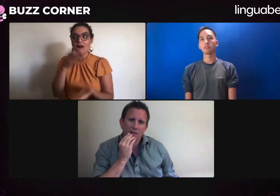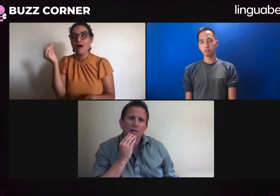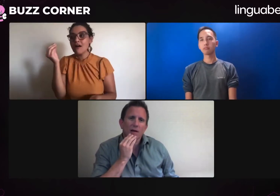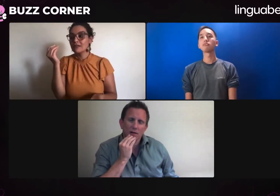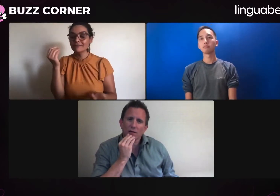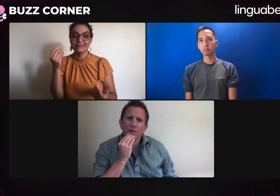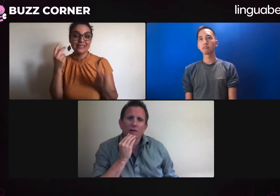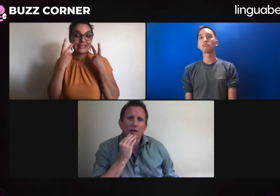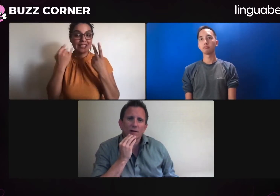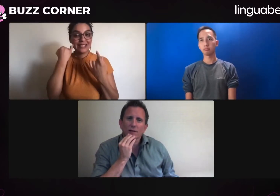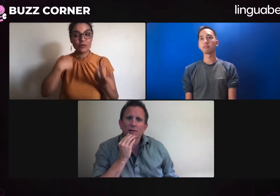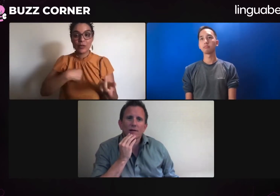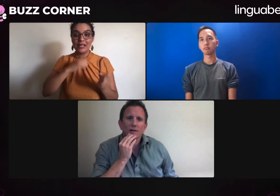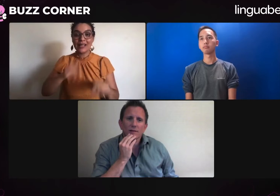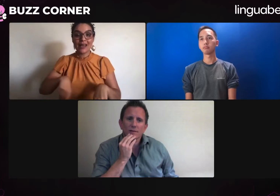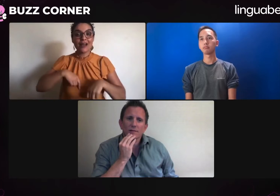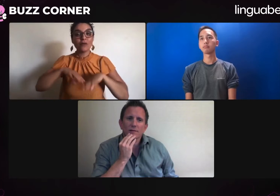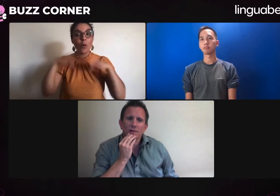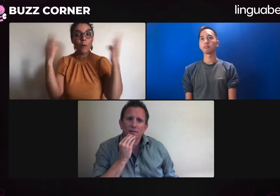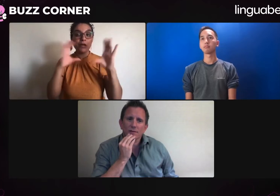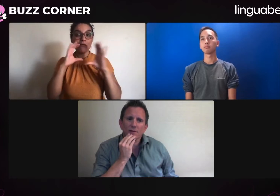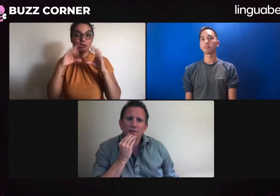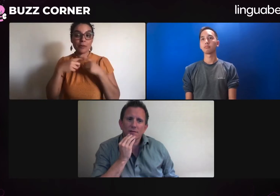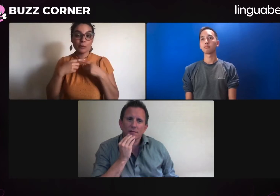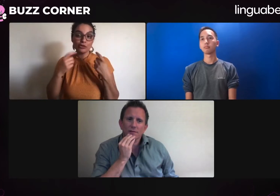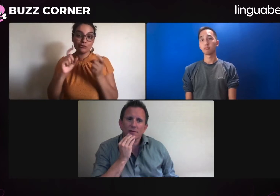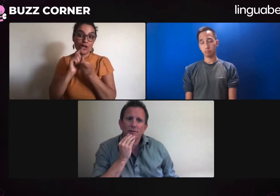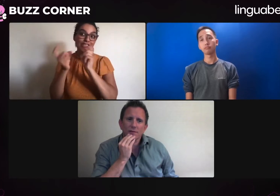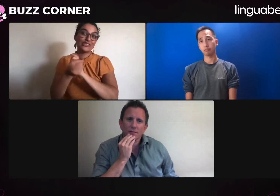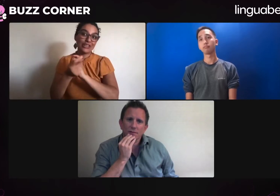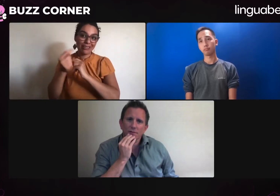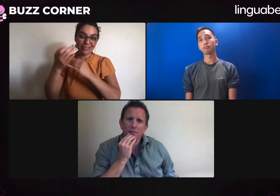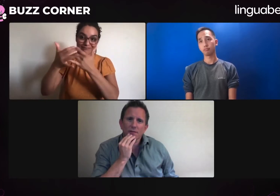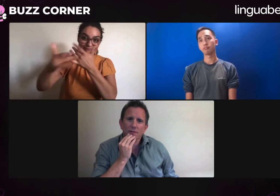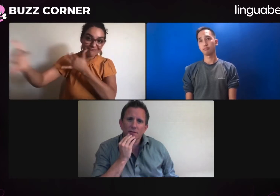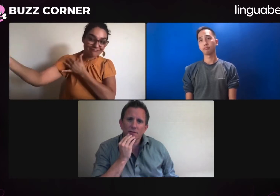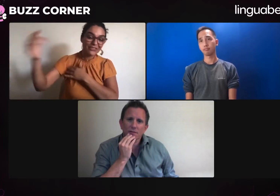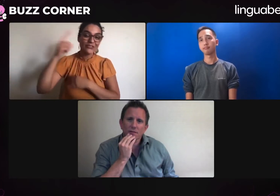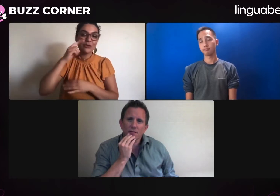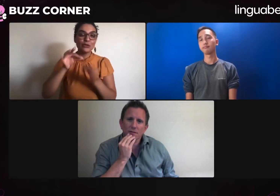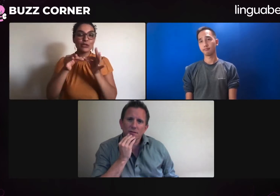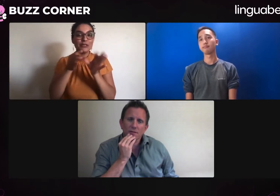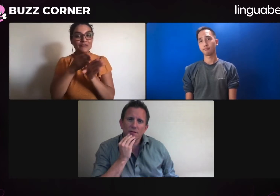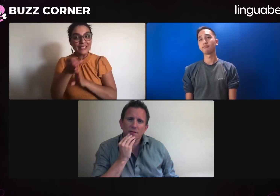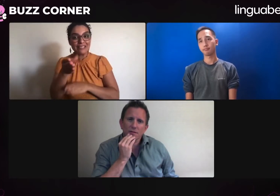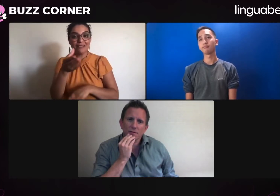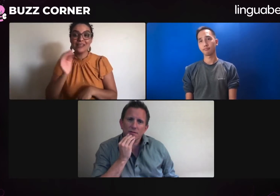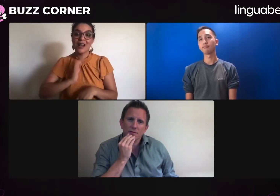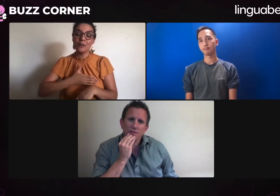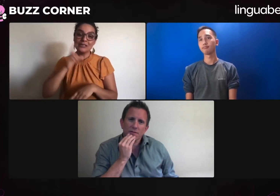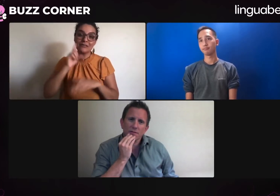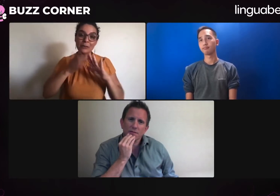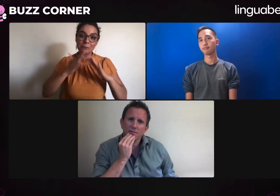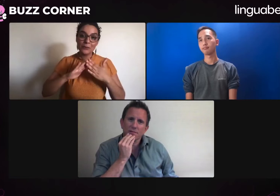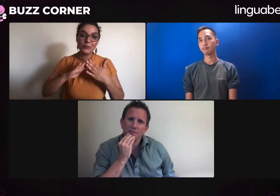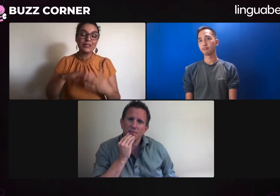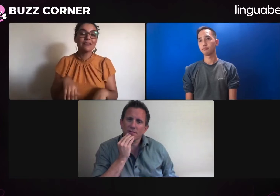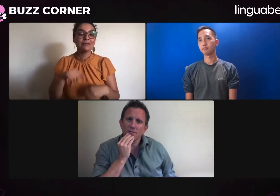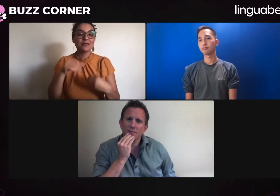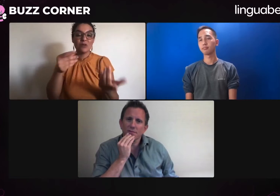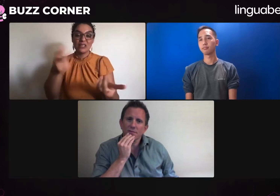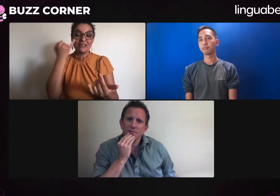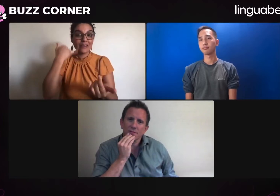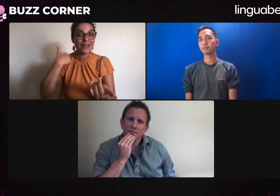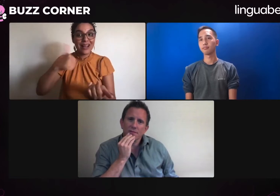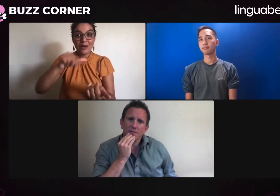We're here to have a real conversation. And if we can open the conversation and change the way the